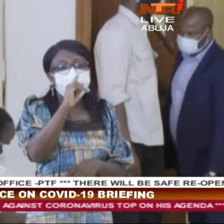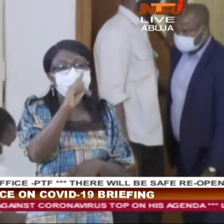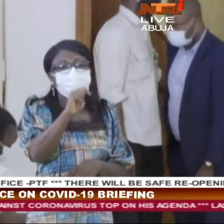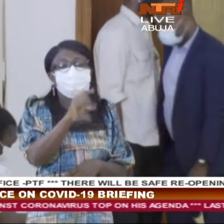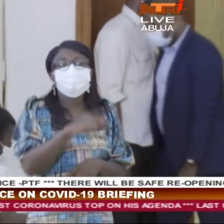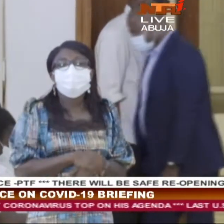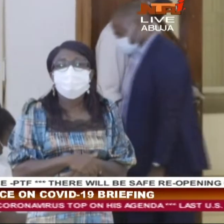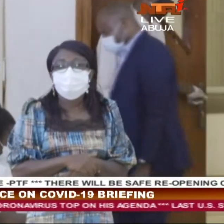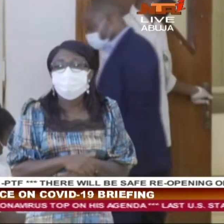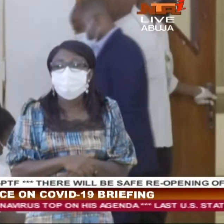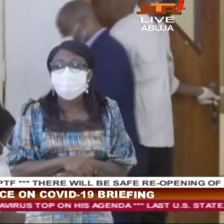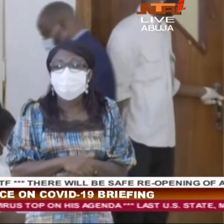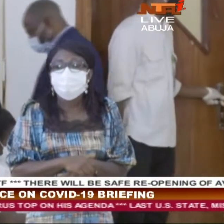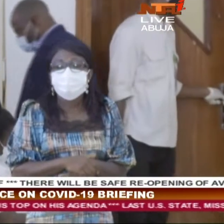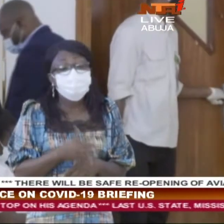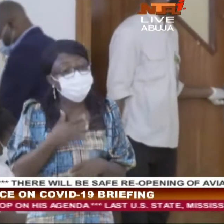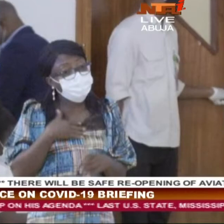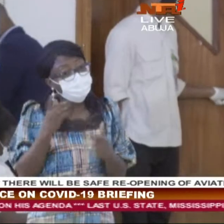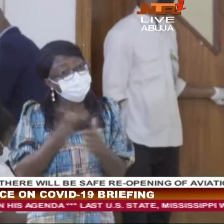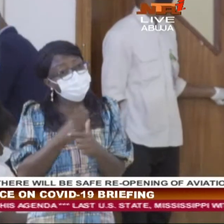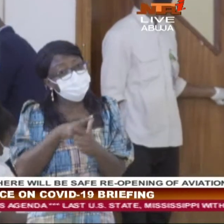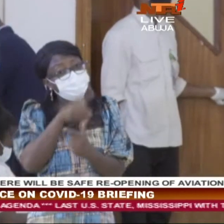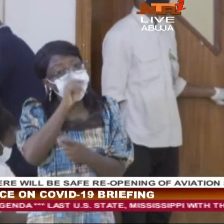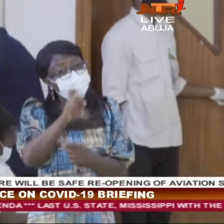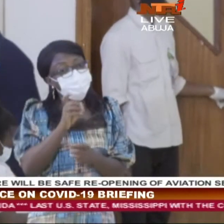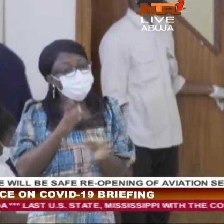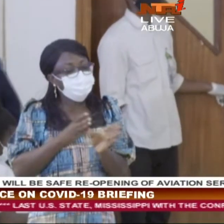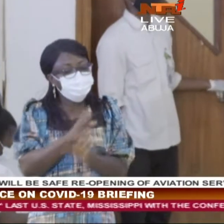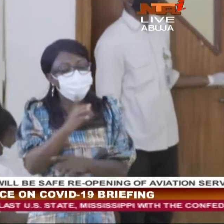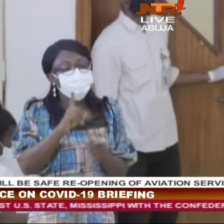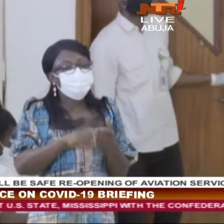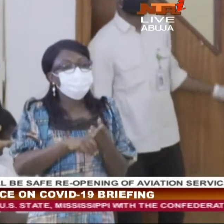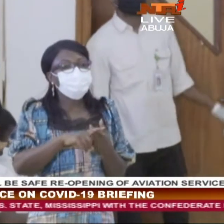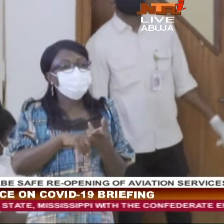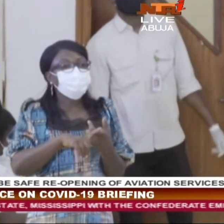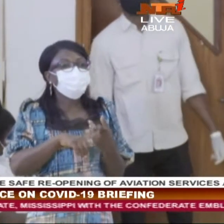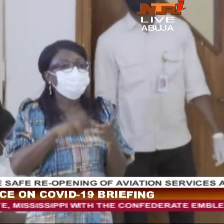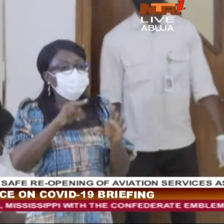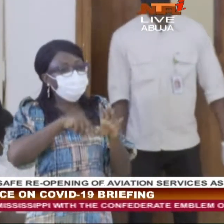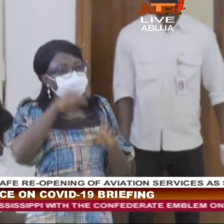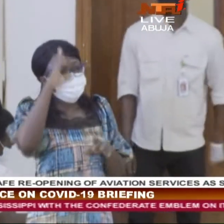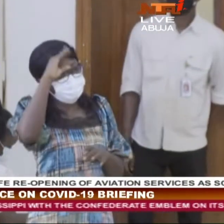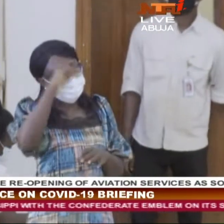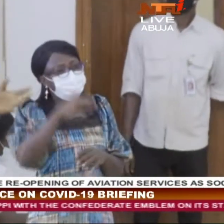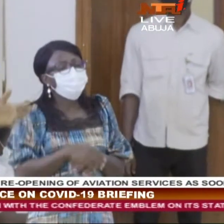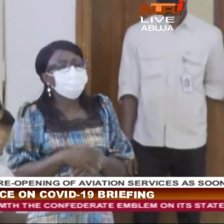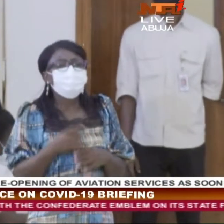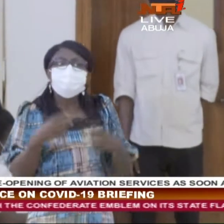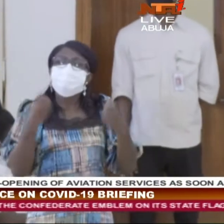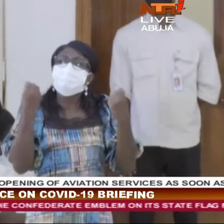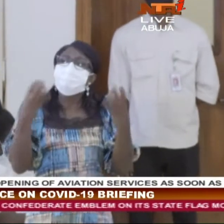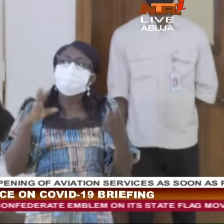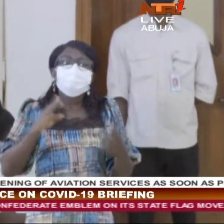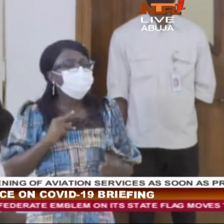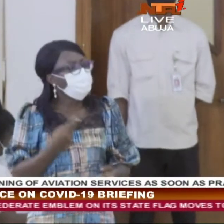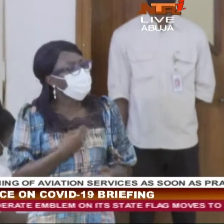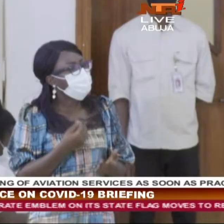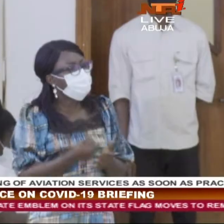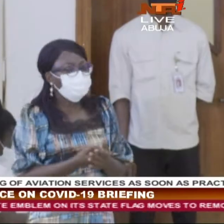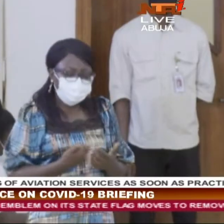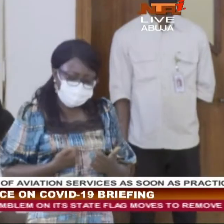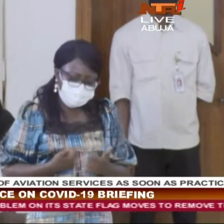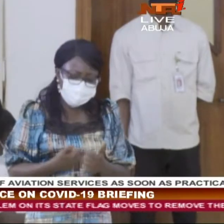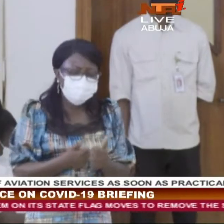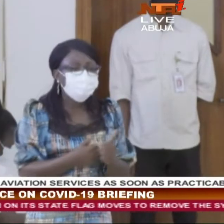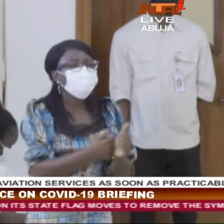AIT. My first question is to the SGF, sir. For many of us who had followed the